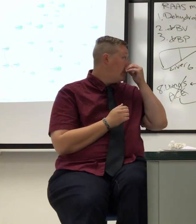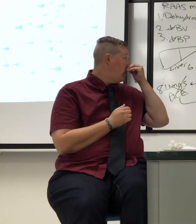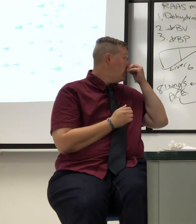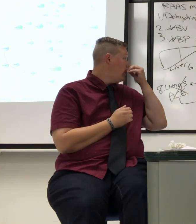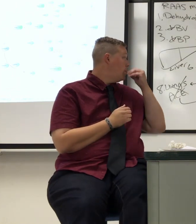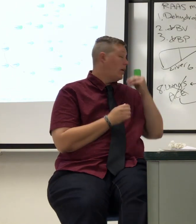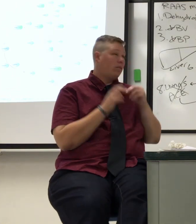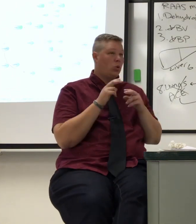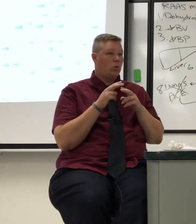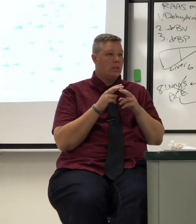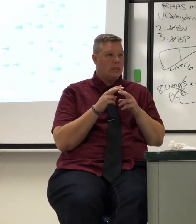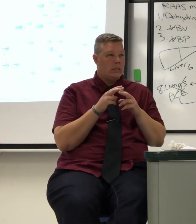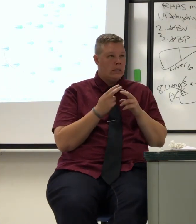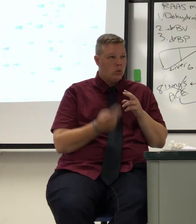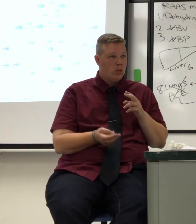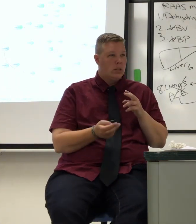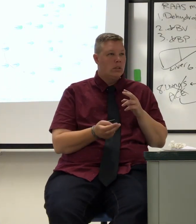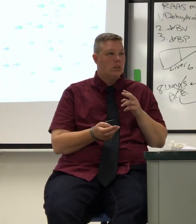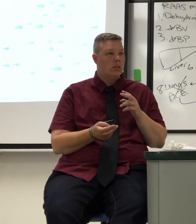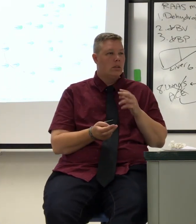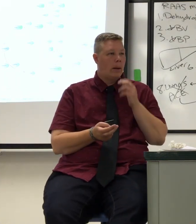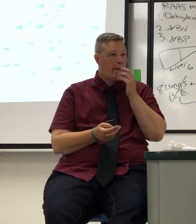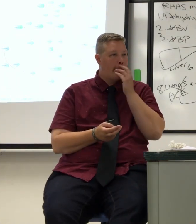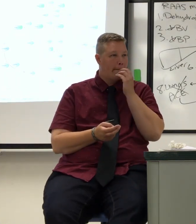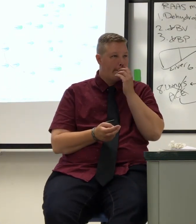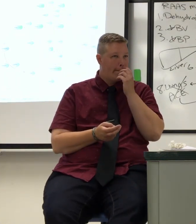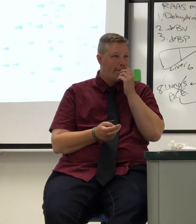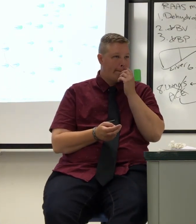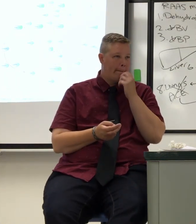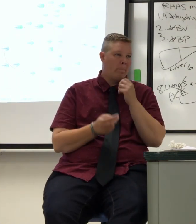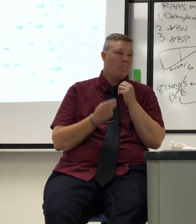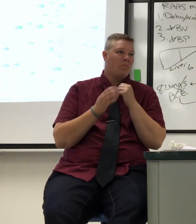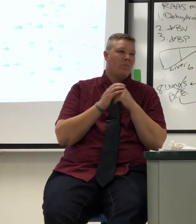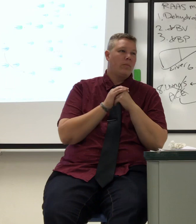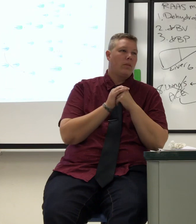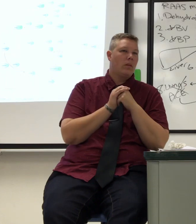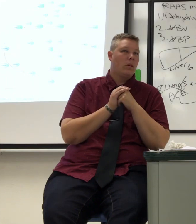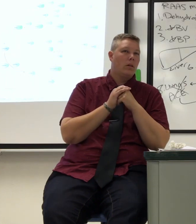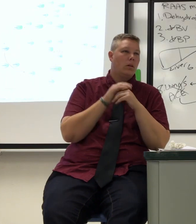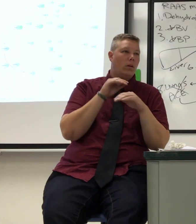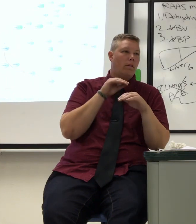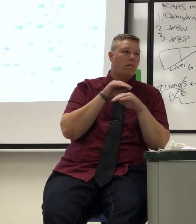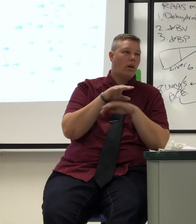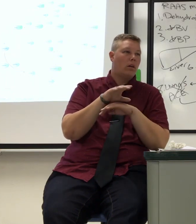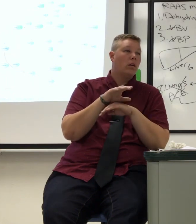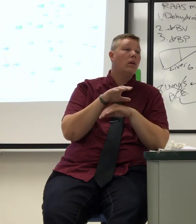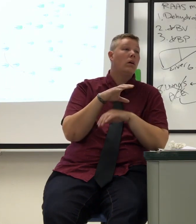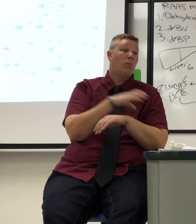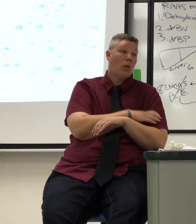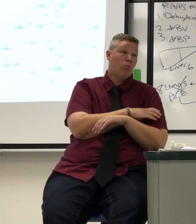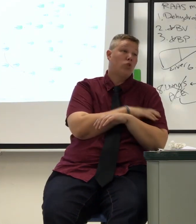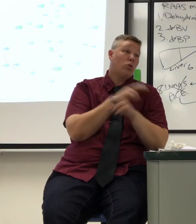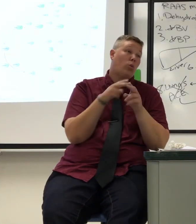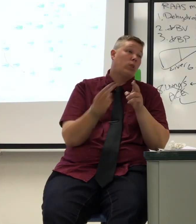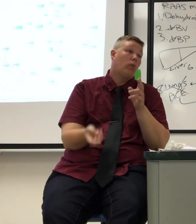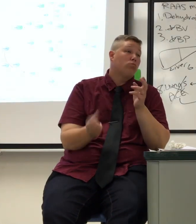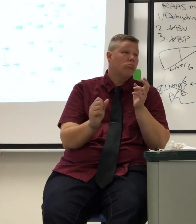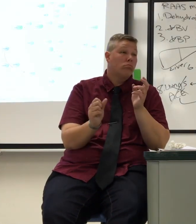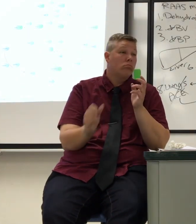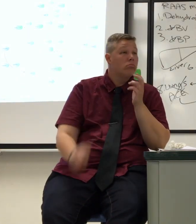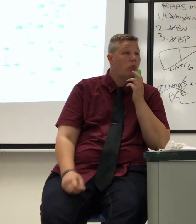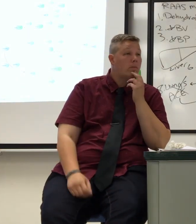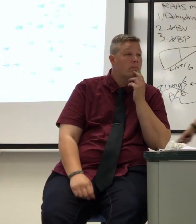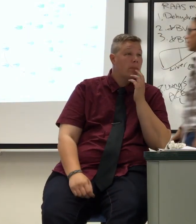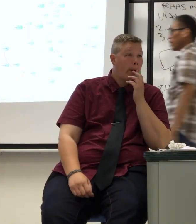And if you decrease the levels, ultimately, what's the effect on blood pressure? It goes down. Okay, that's the only thing I really wanted you to